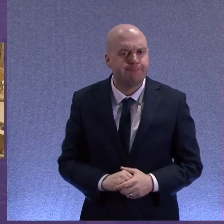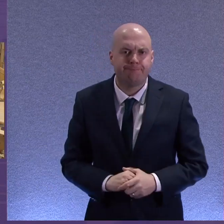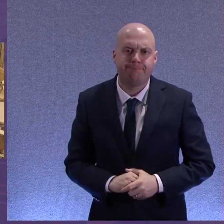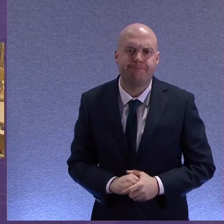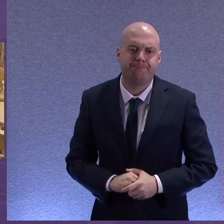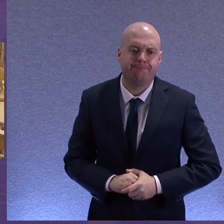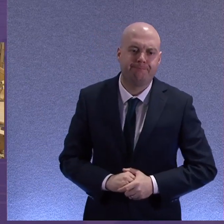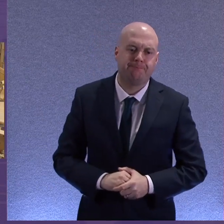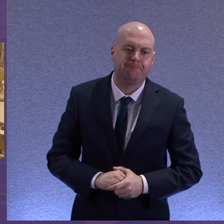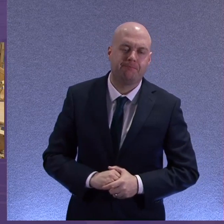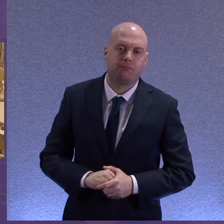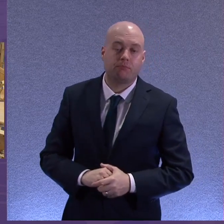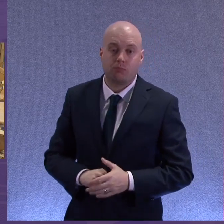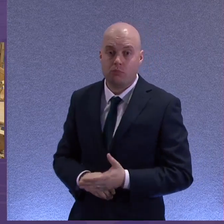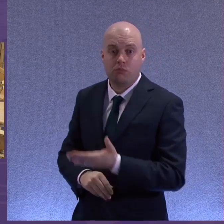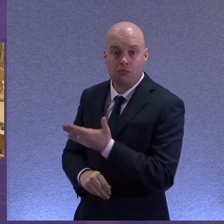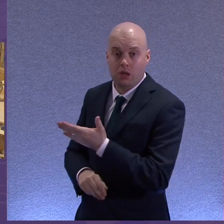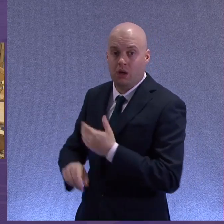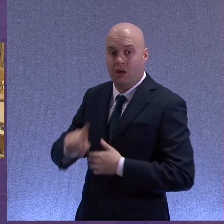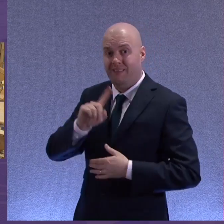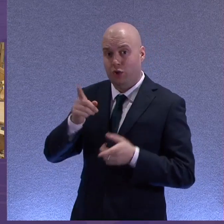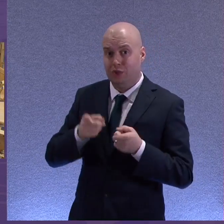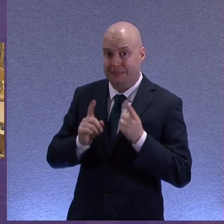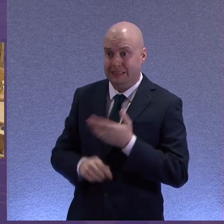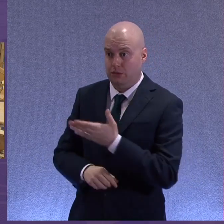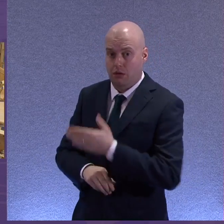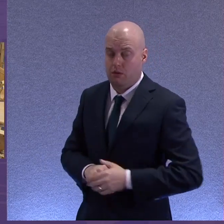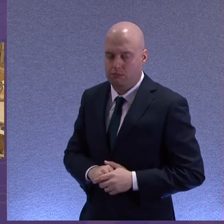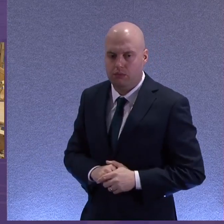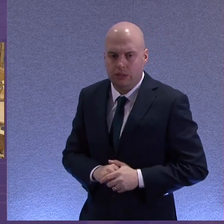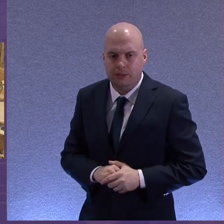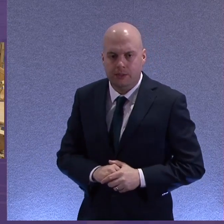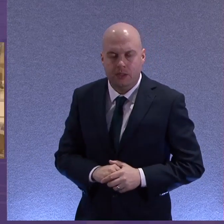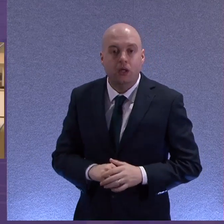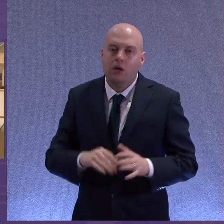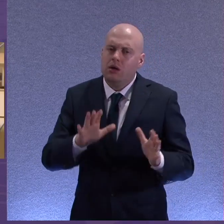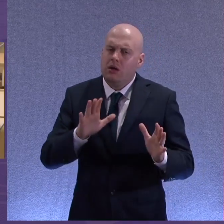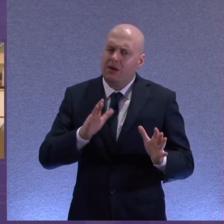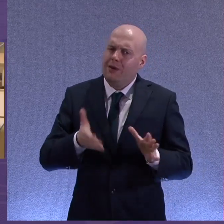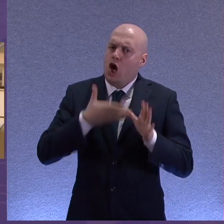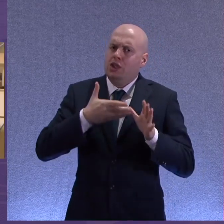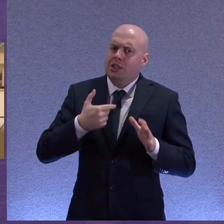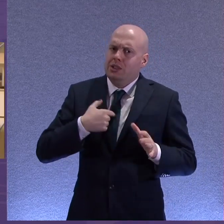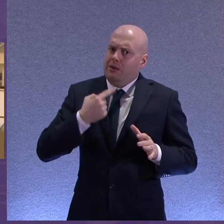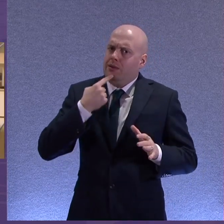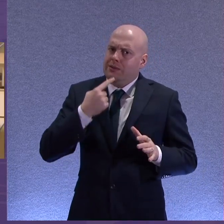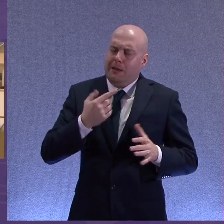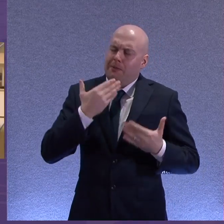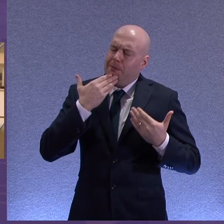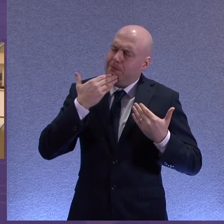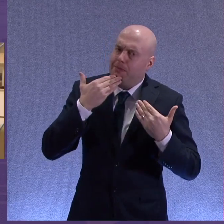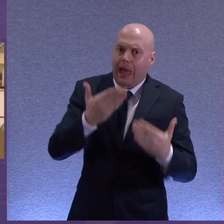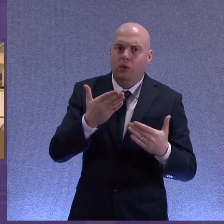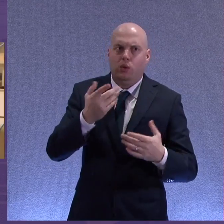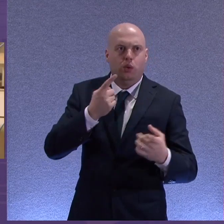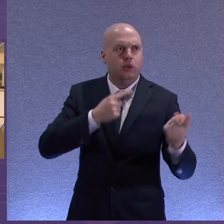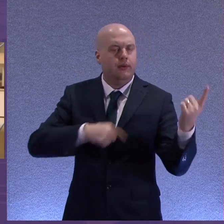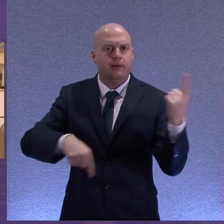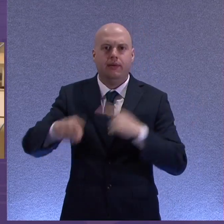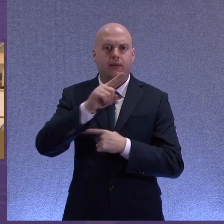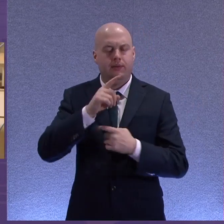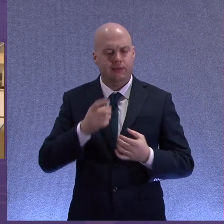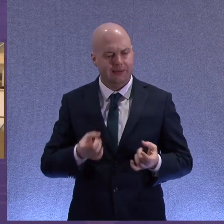take the opportunity to thank the countless numbers of people across the country who are stepping up to volunteer and make a contribution. I know I've